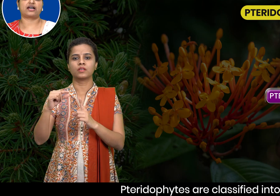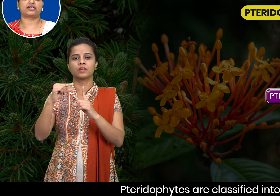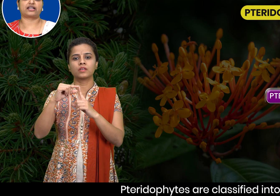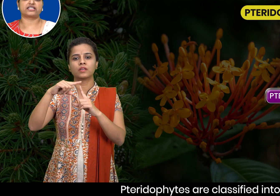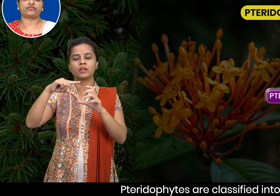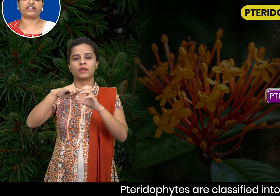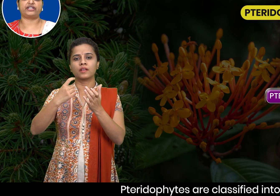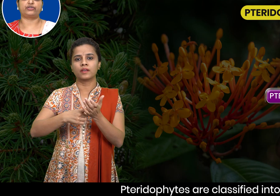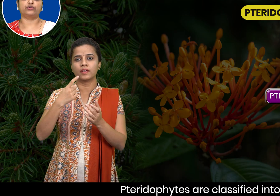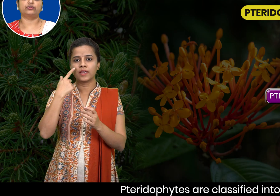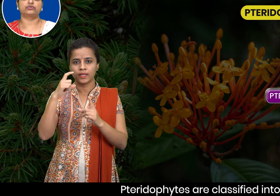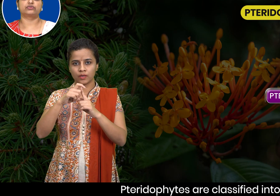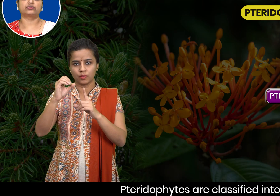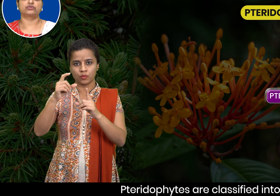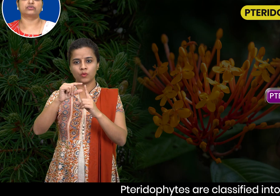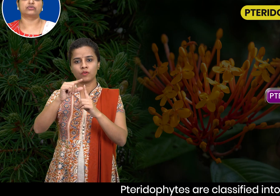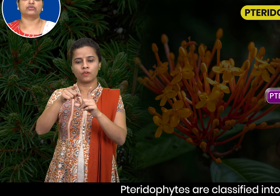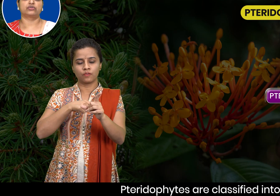Pteridophytes are classified into